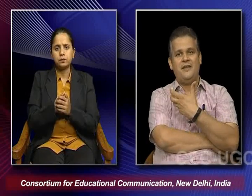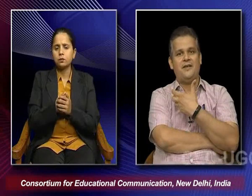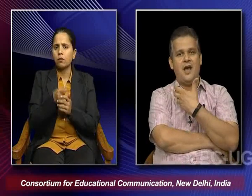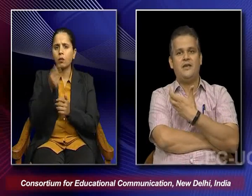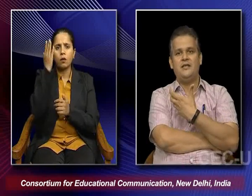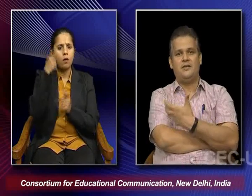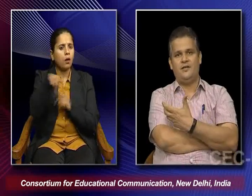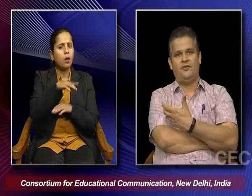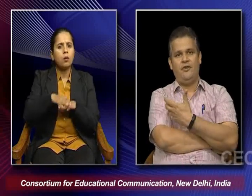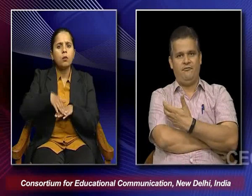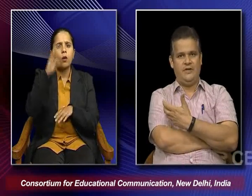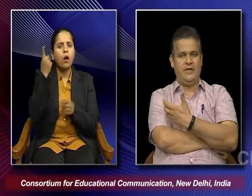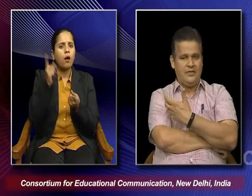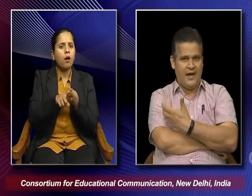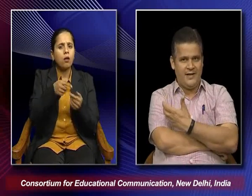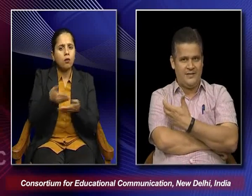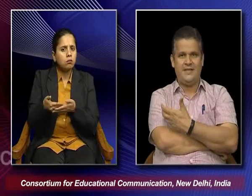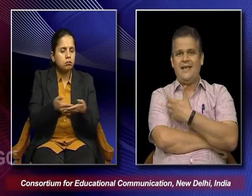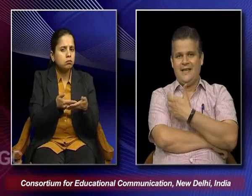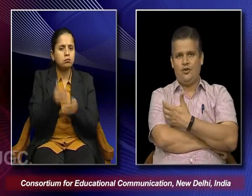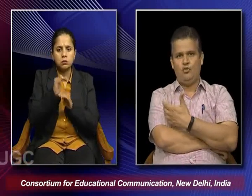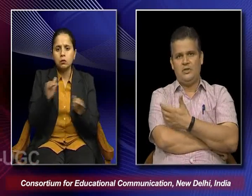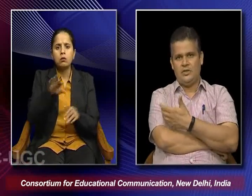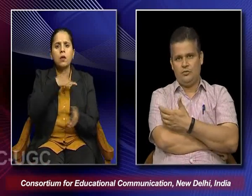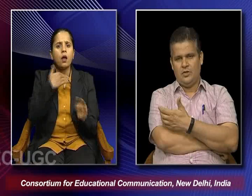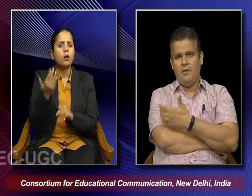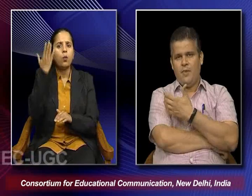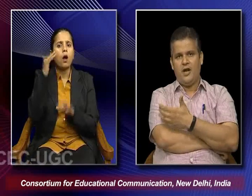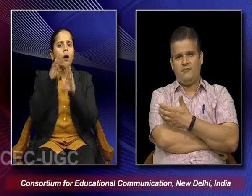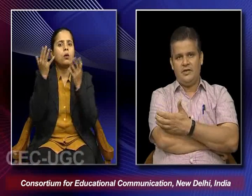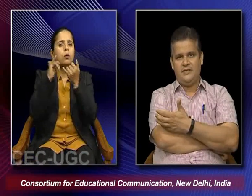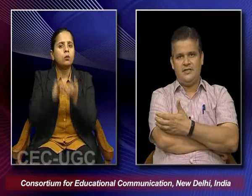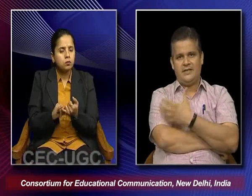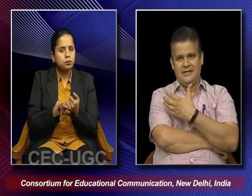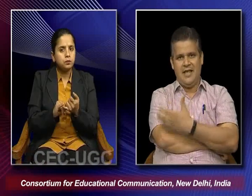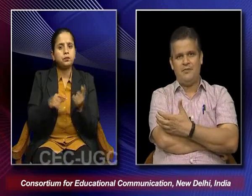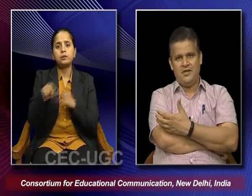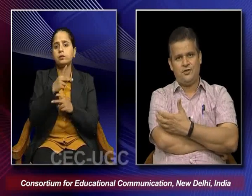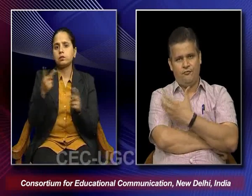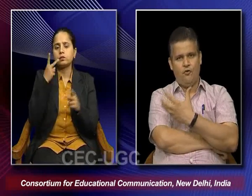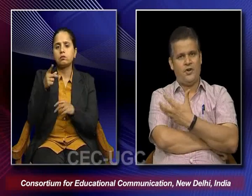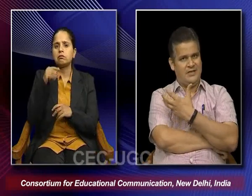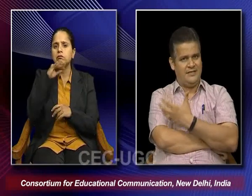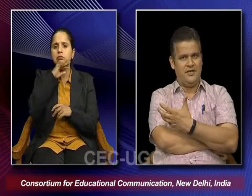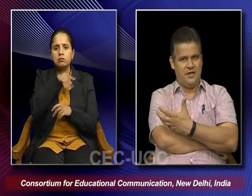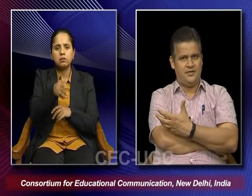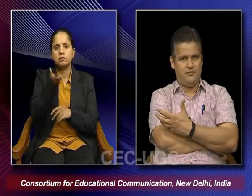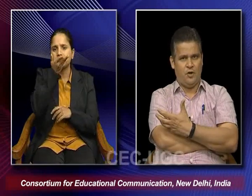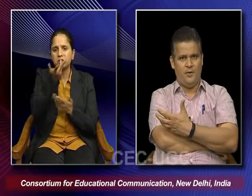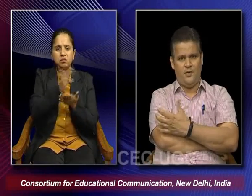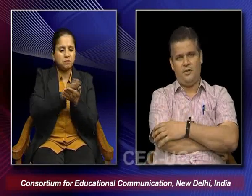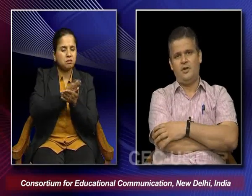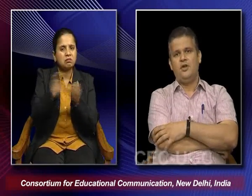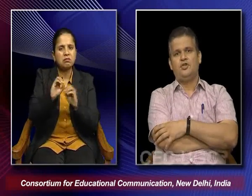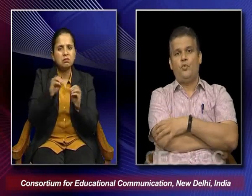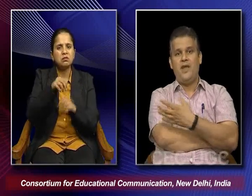there is a higher incidence of infant and child deaths in global south. Part of the reason is the contamination of water and sanitation problem